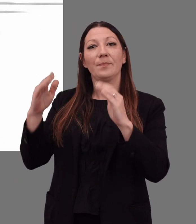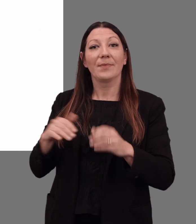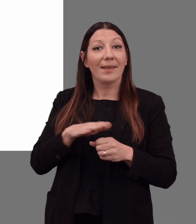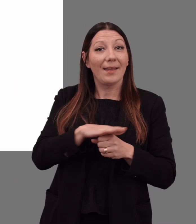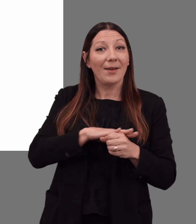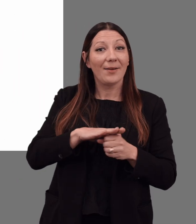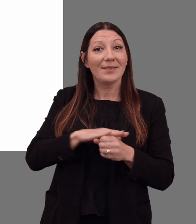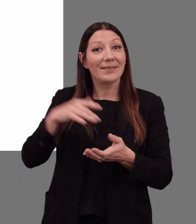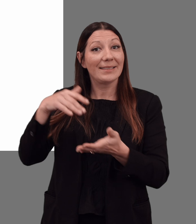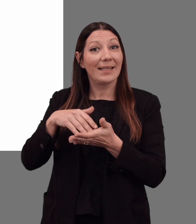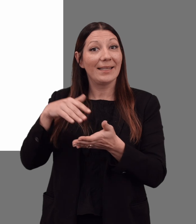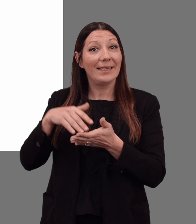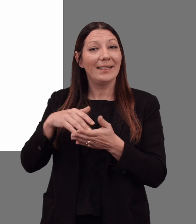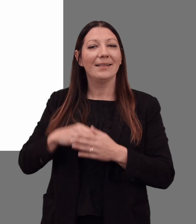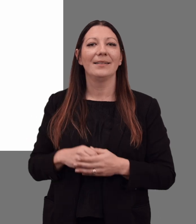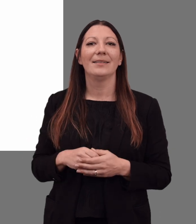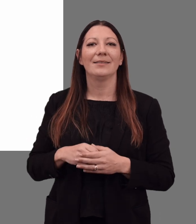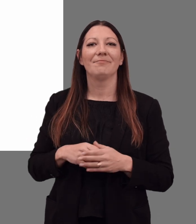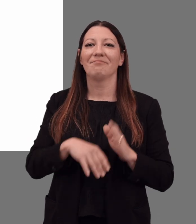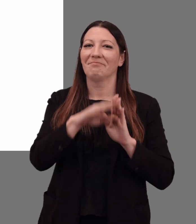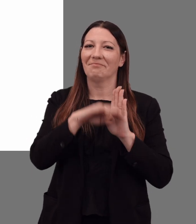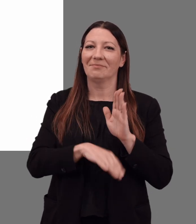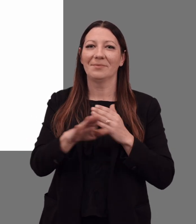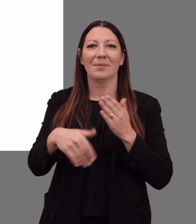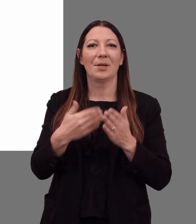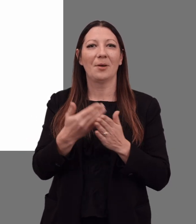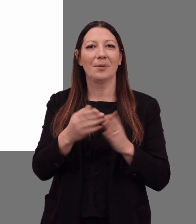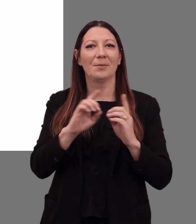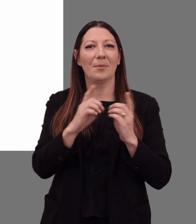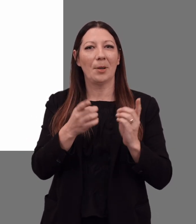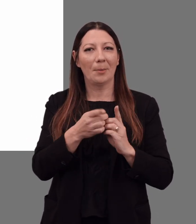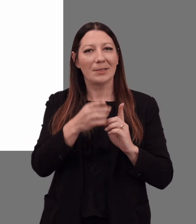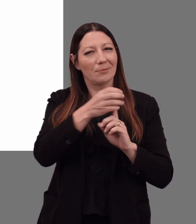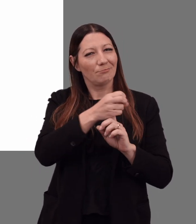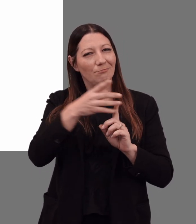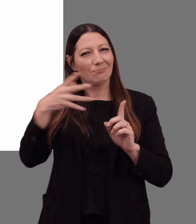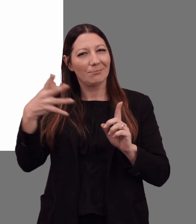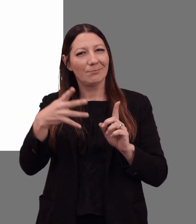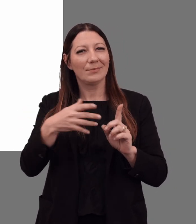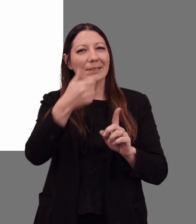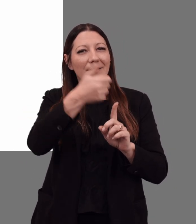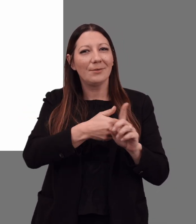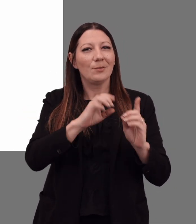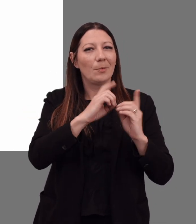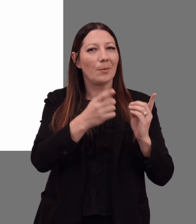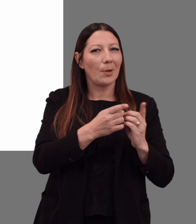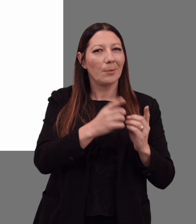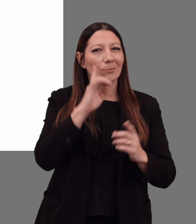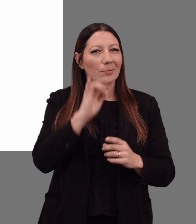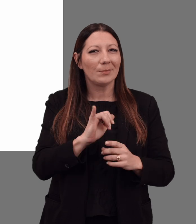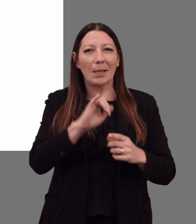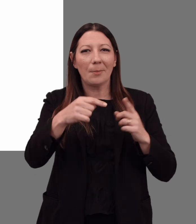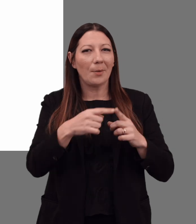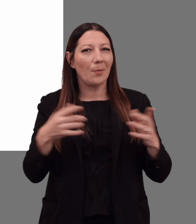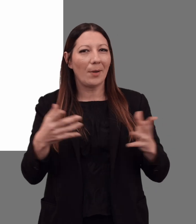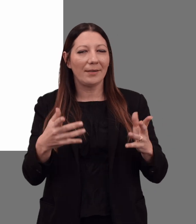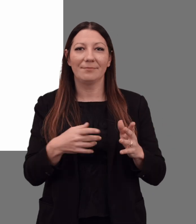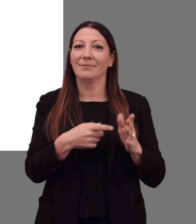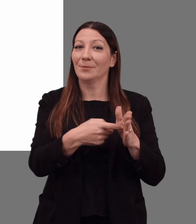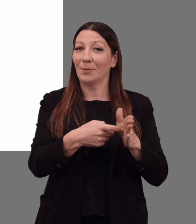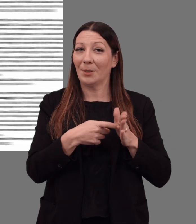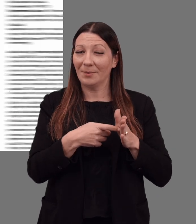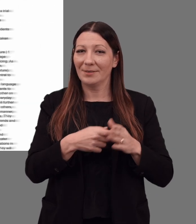study, which lists all academic departments with an overview of what each area of study is about and its degree requirements.